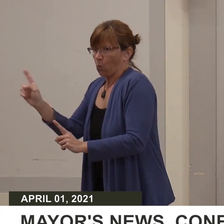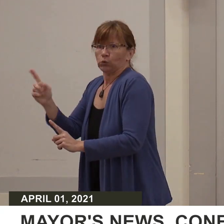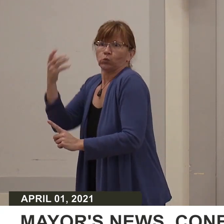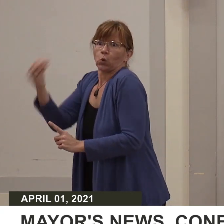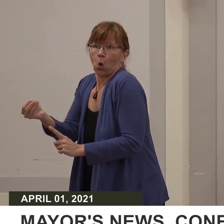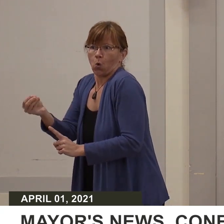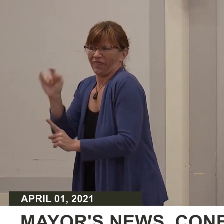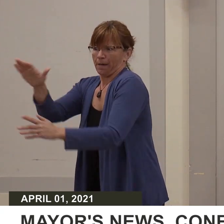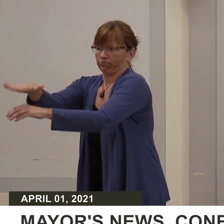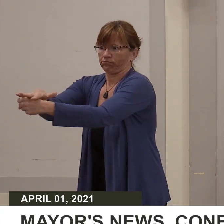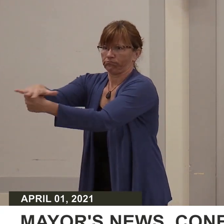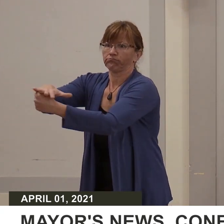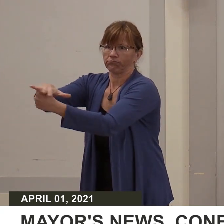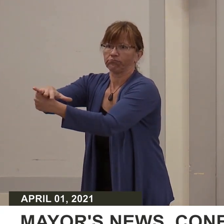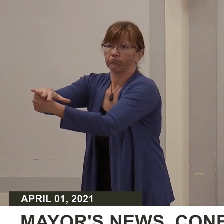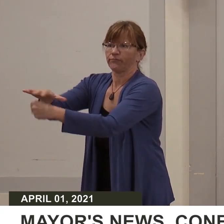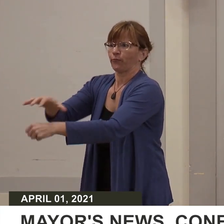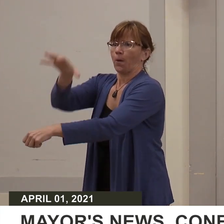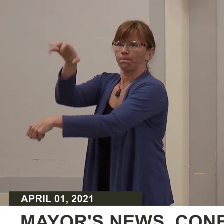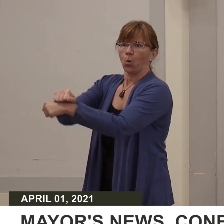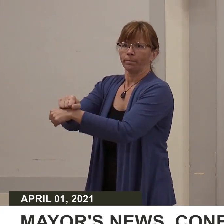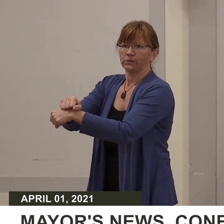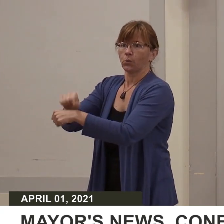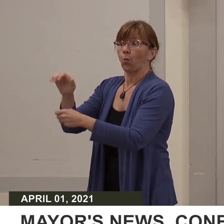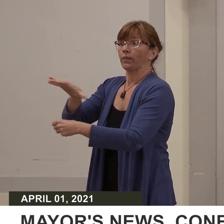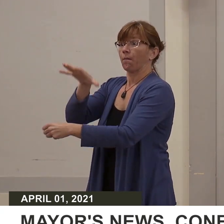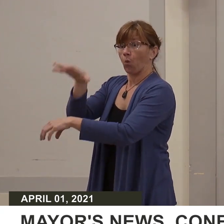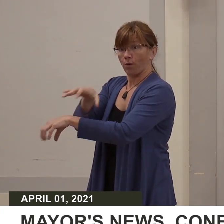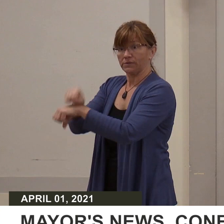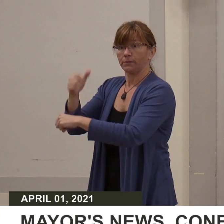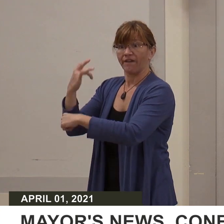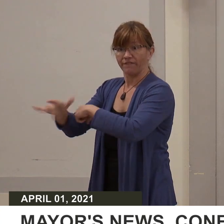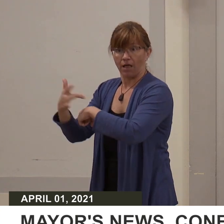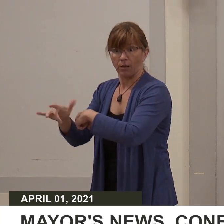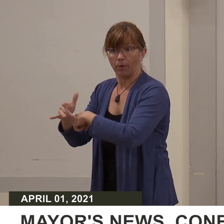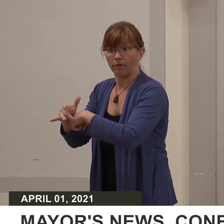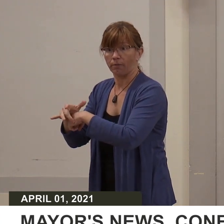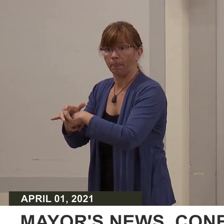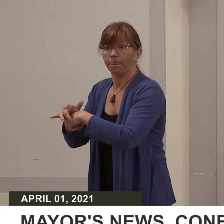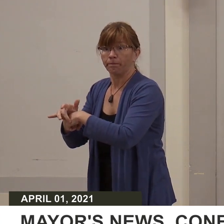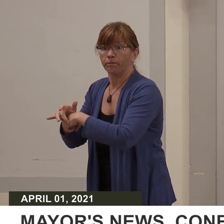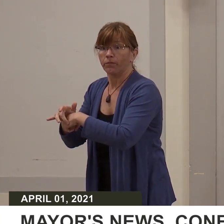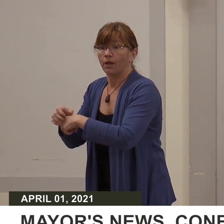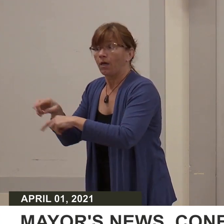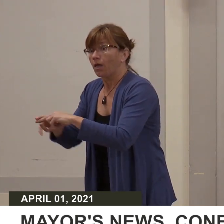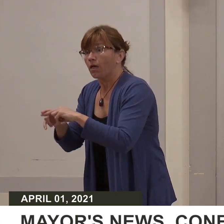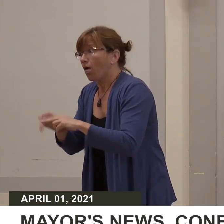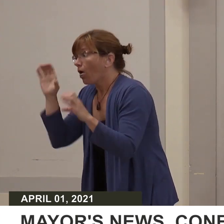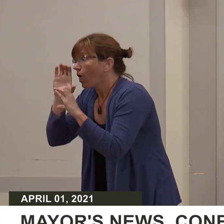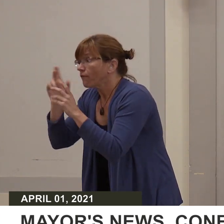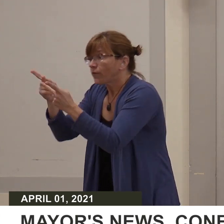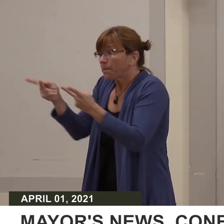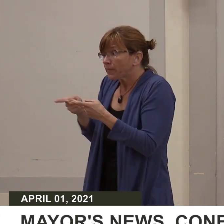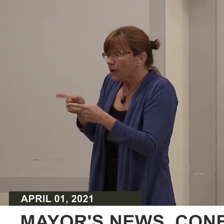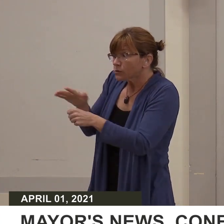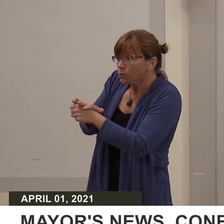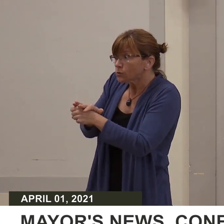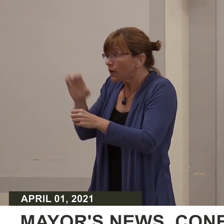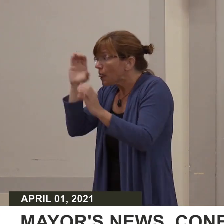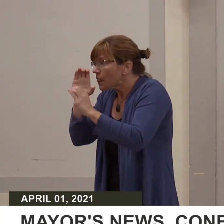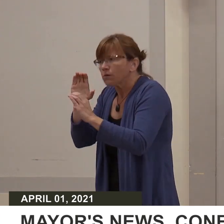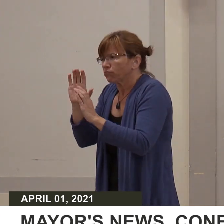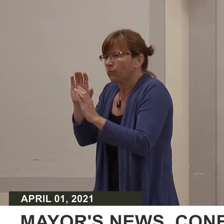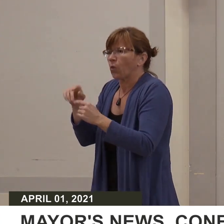vaccination appointments that become available, eliminating that step for them that has been very confusing and hard to navigate. We hear that time and time